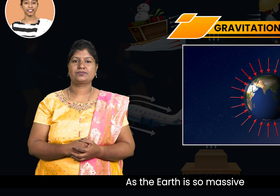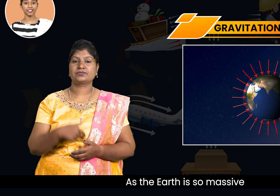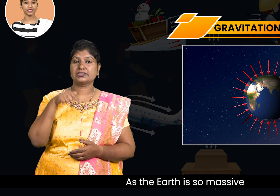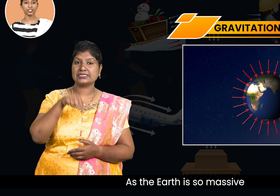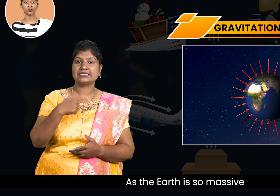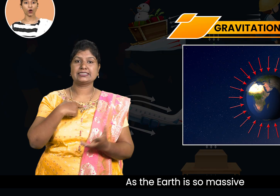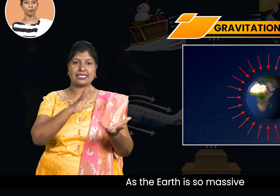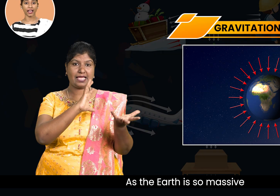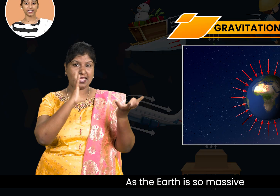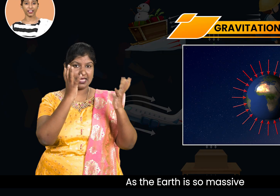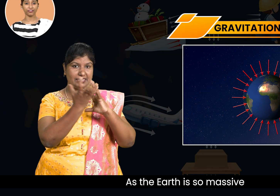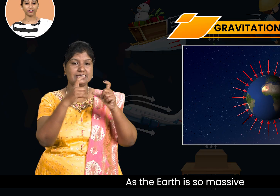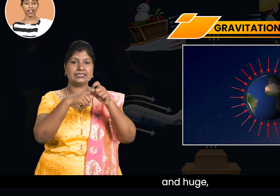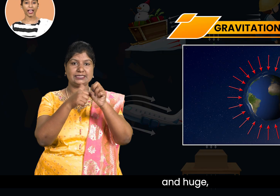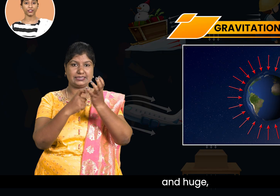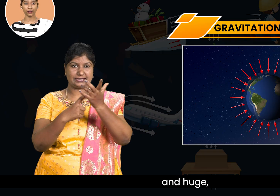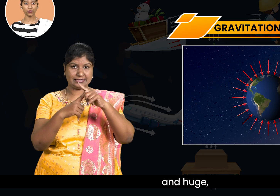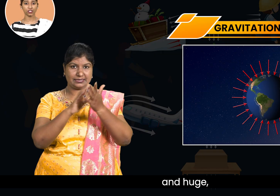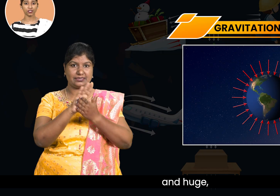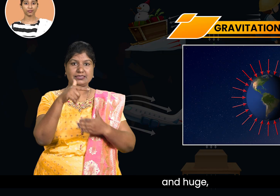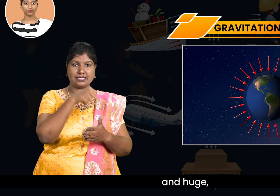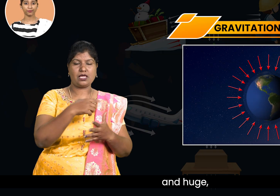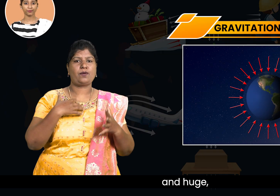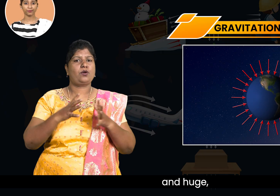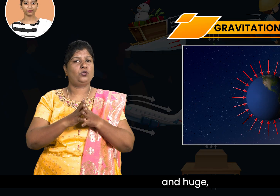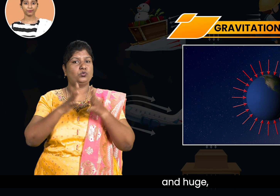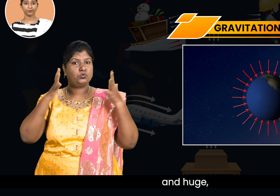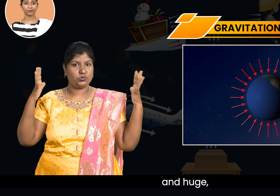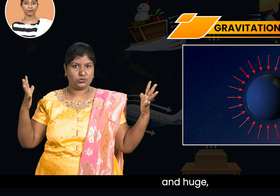As the earth is so massive and huge,